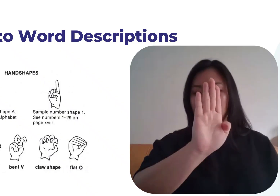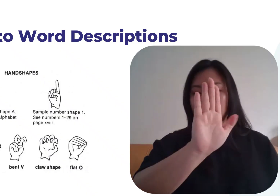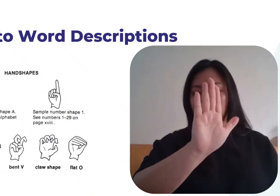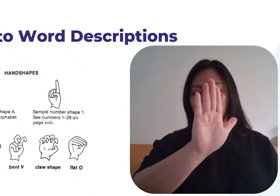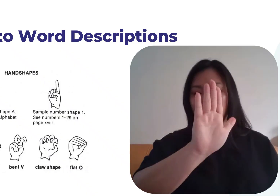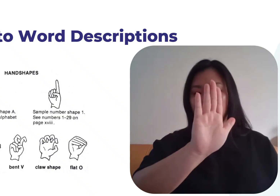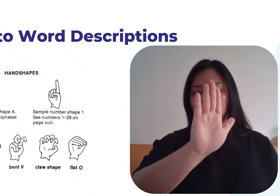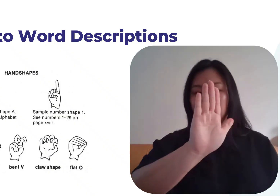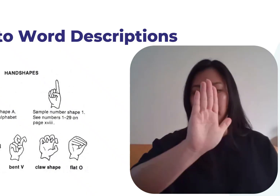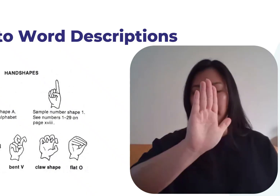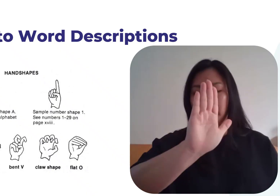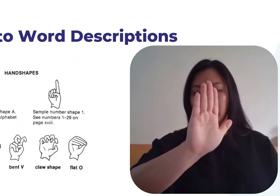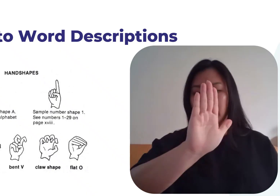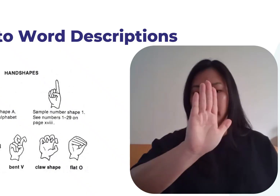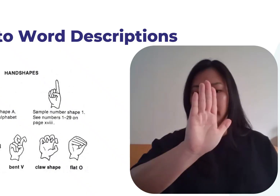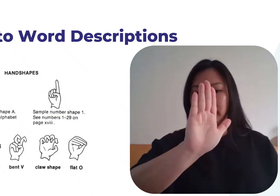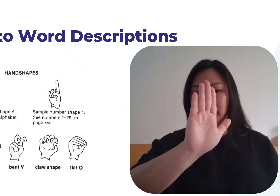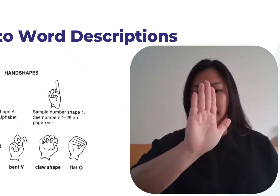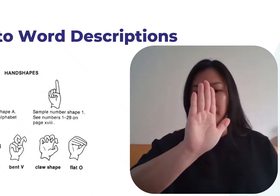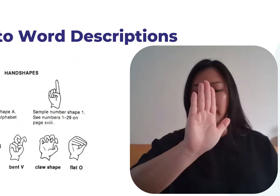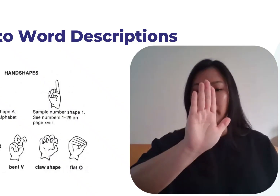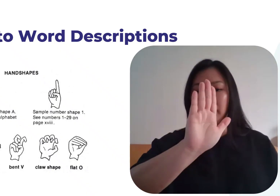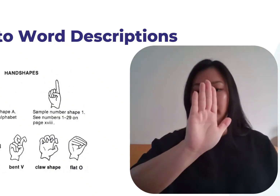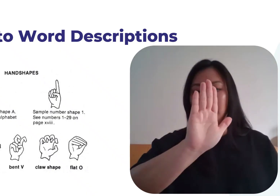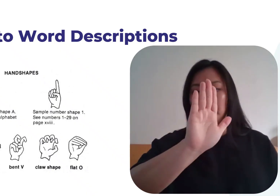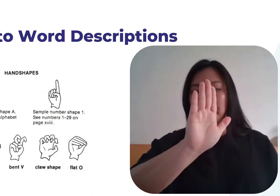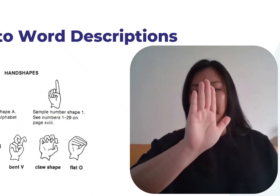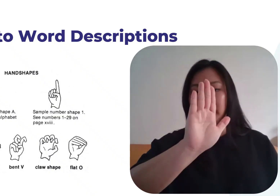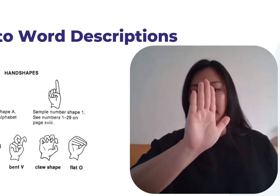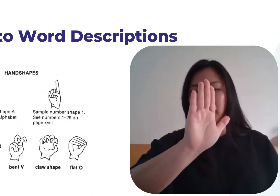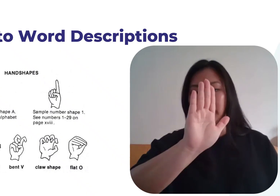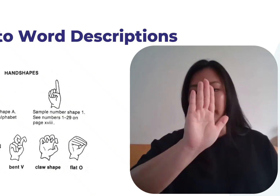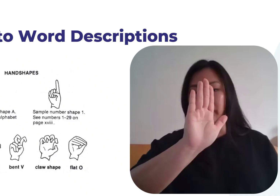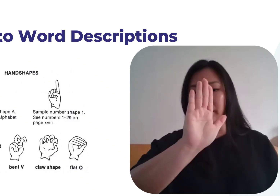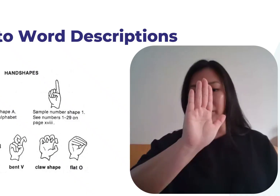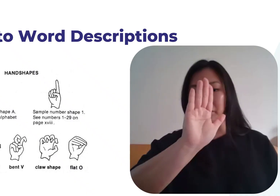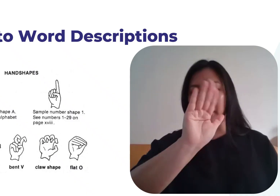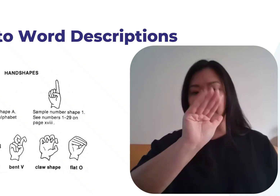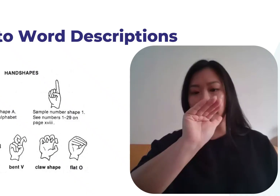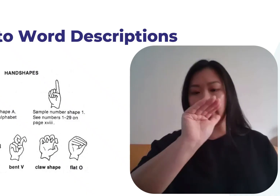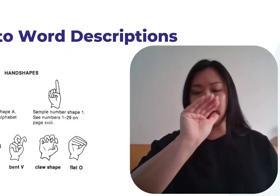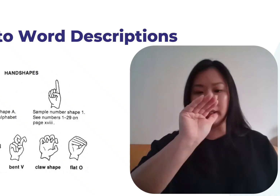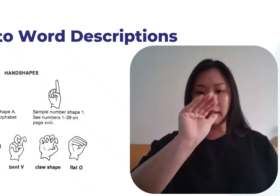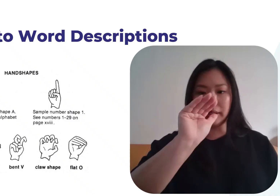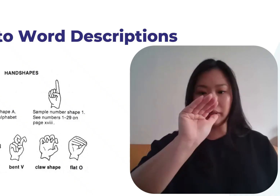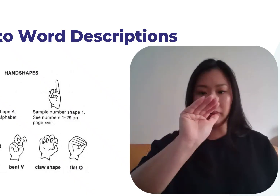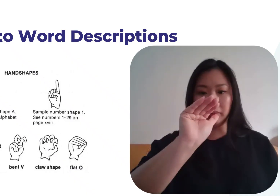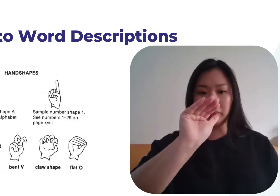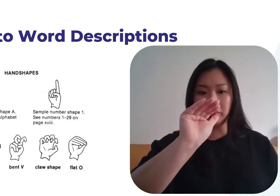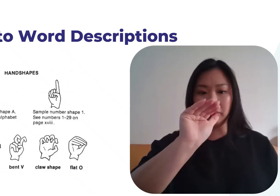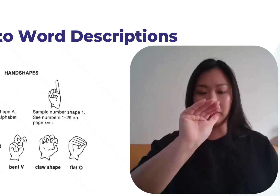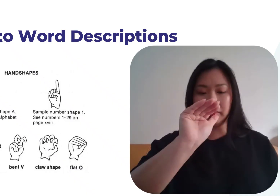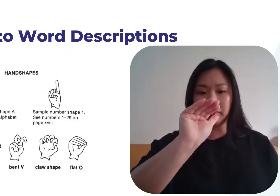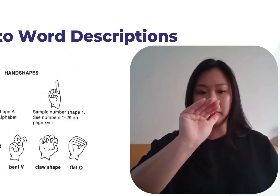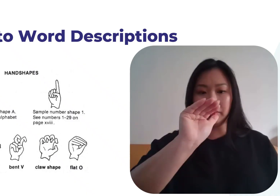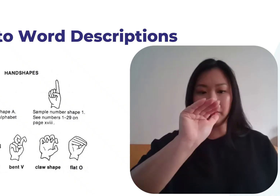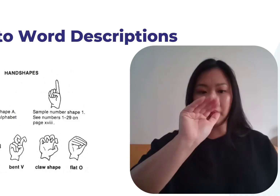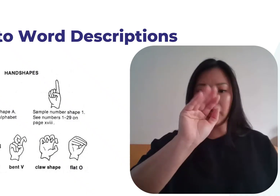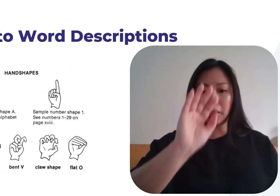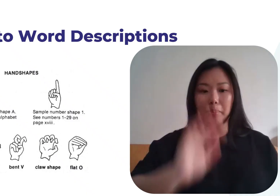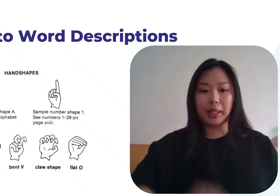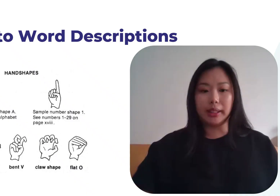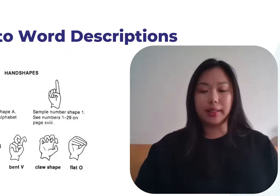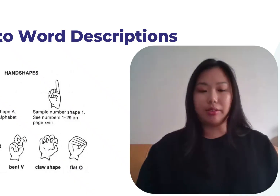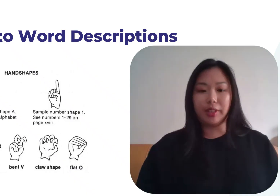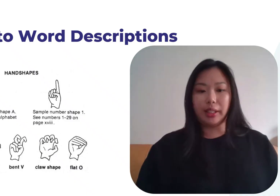you open up your thumb like this. If it's a bent V, then you bend your hand like so.